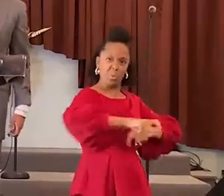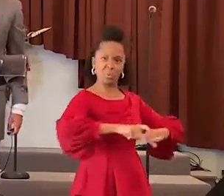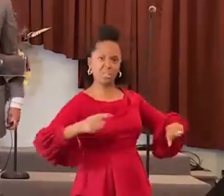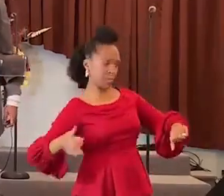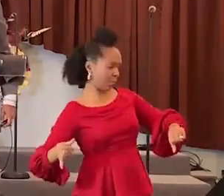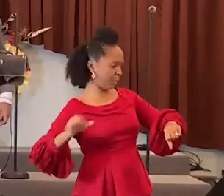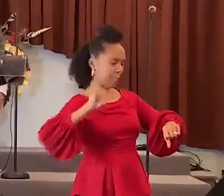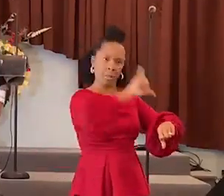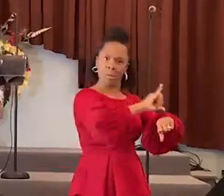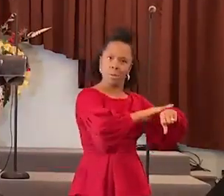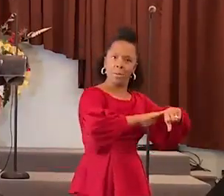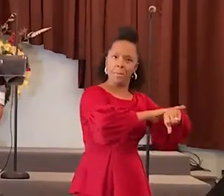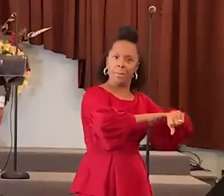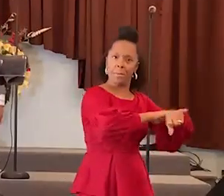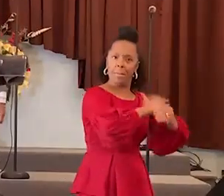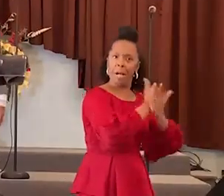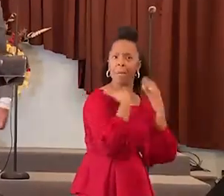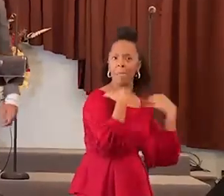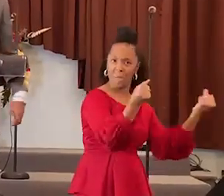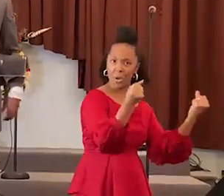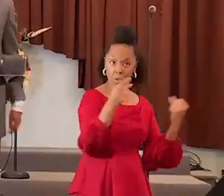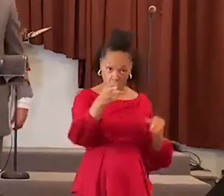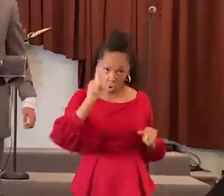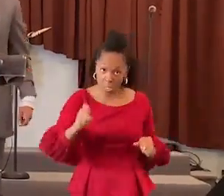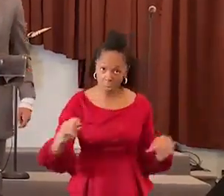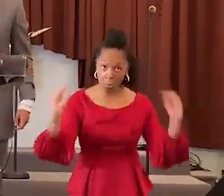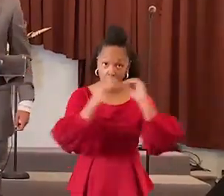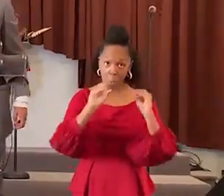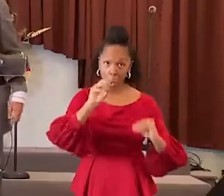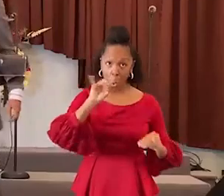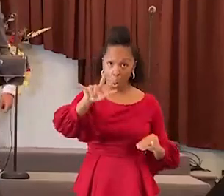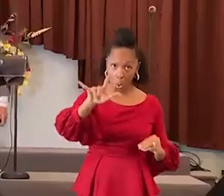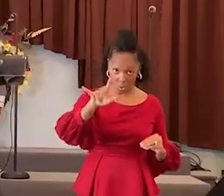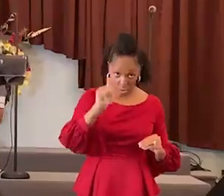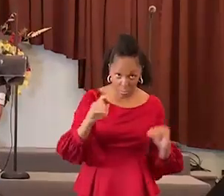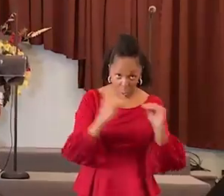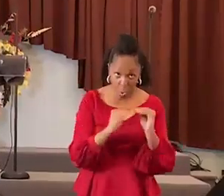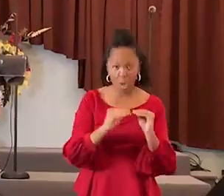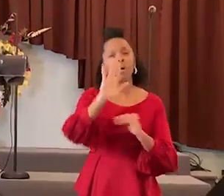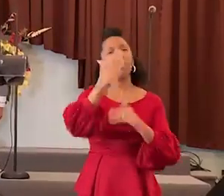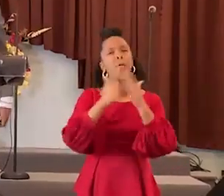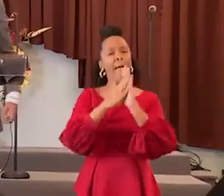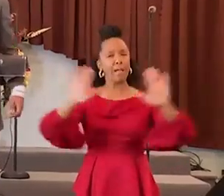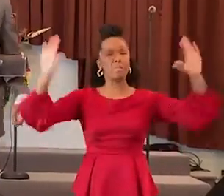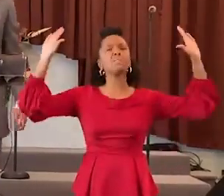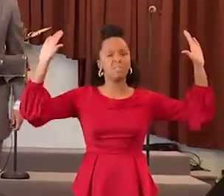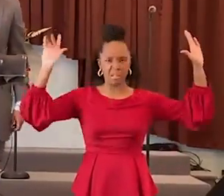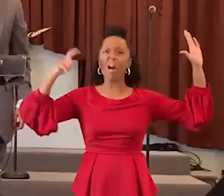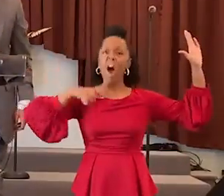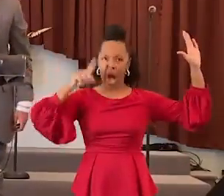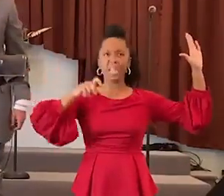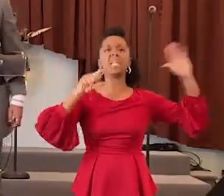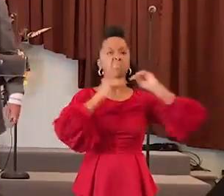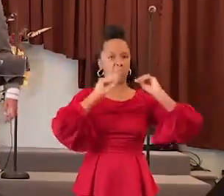your hands and say, Lord, I need some more oil and I